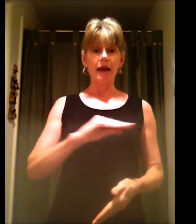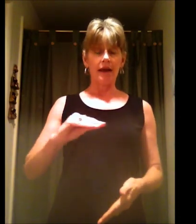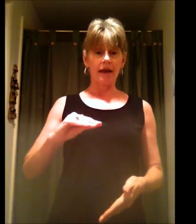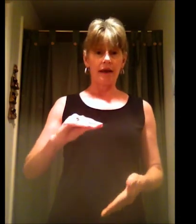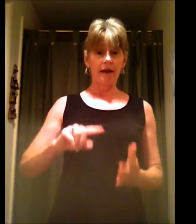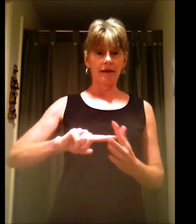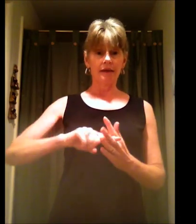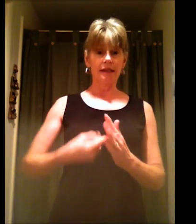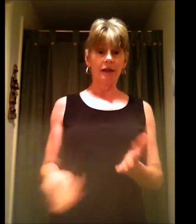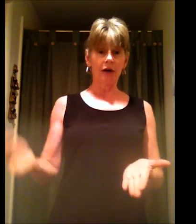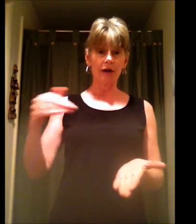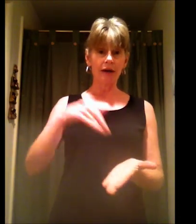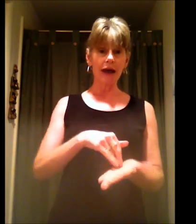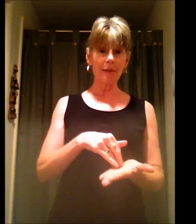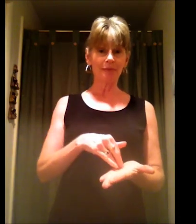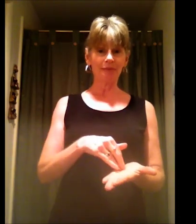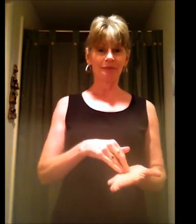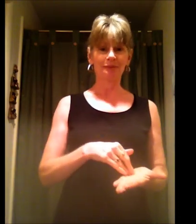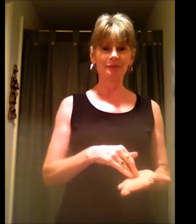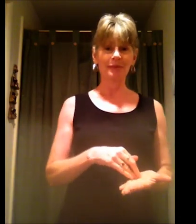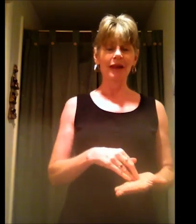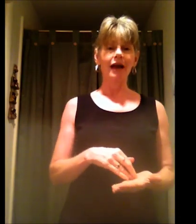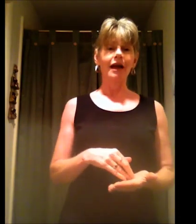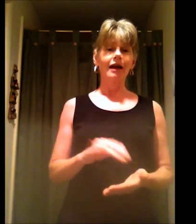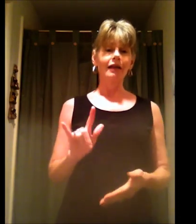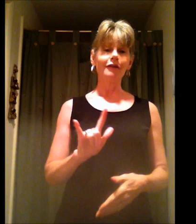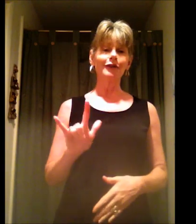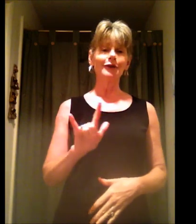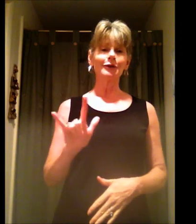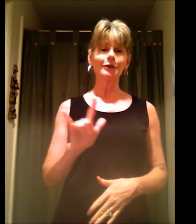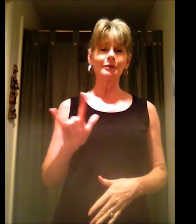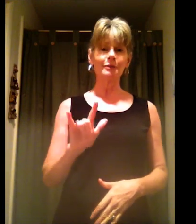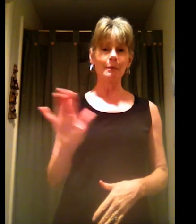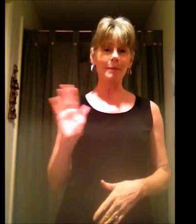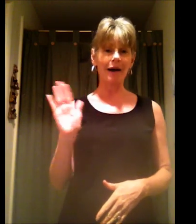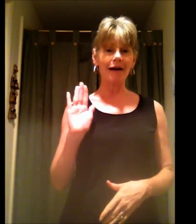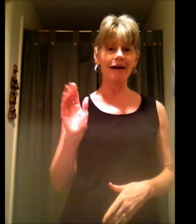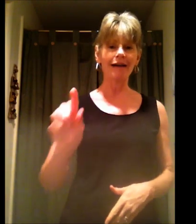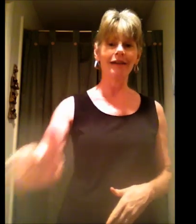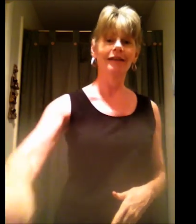and start again. Love you. Bye.